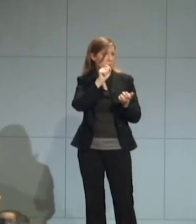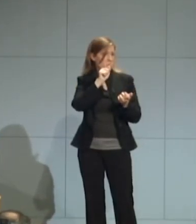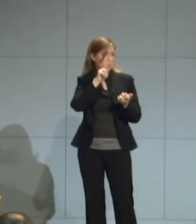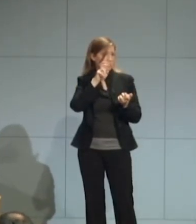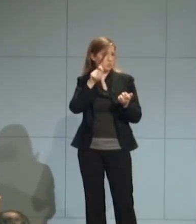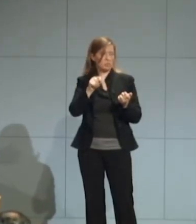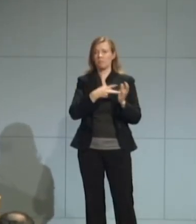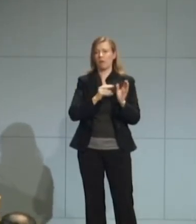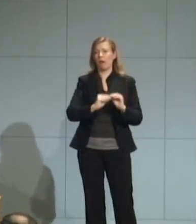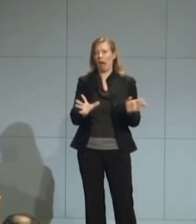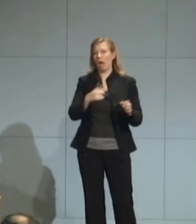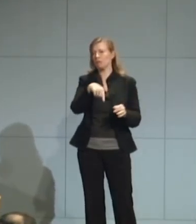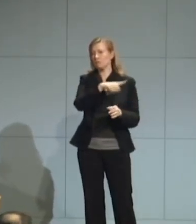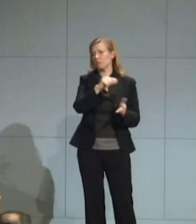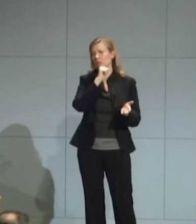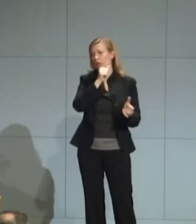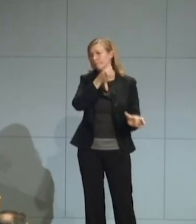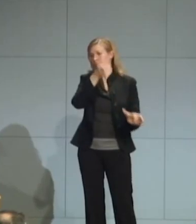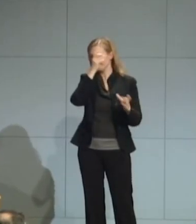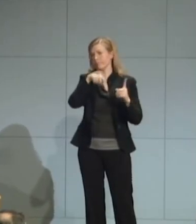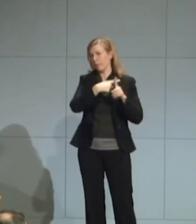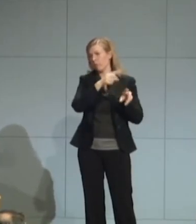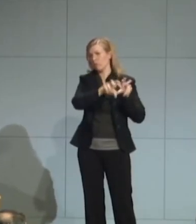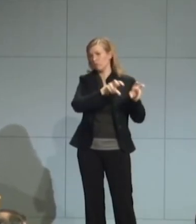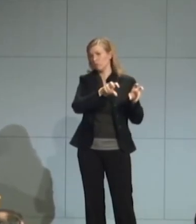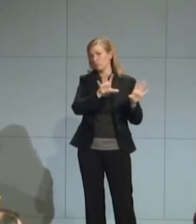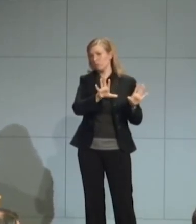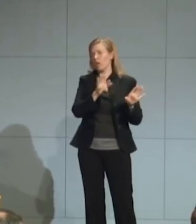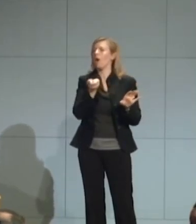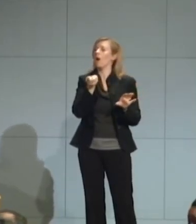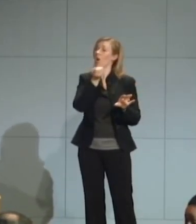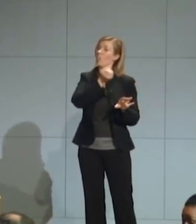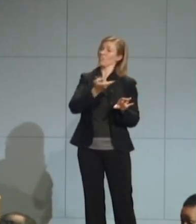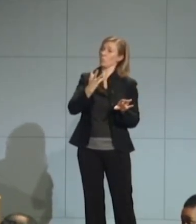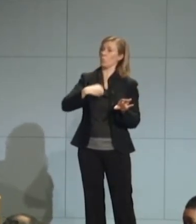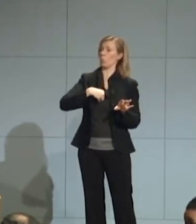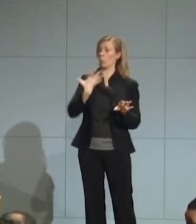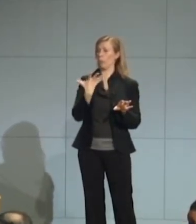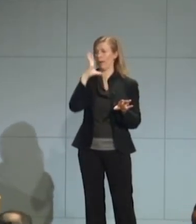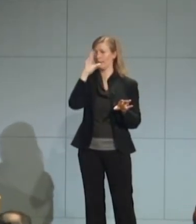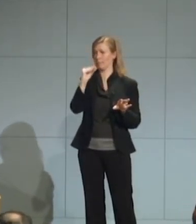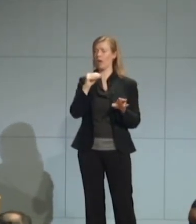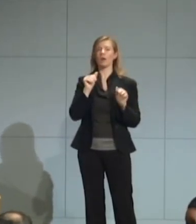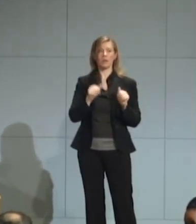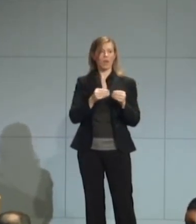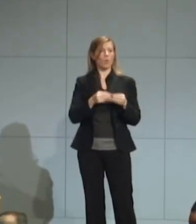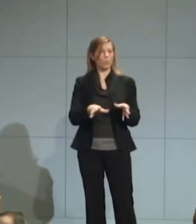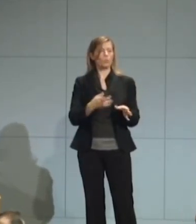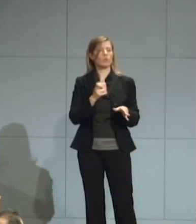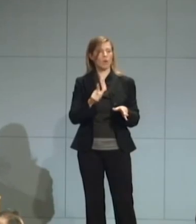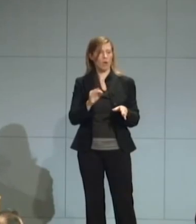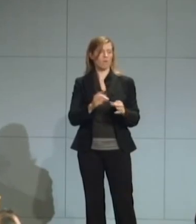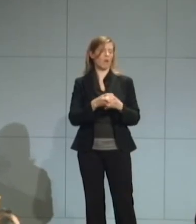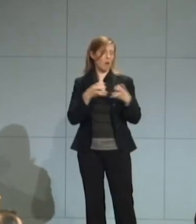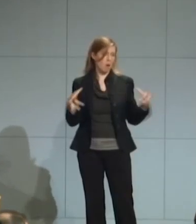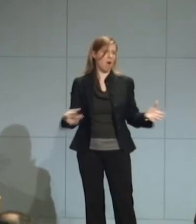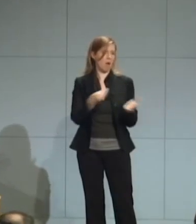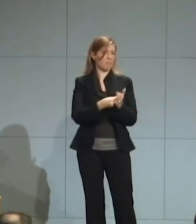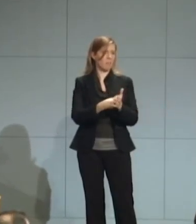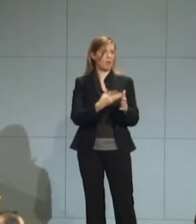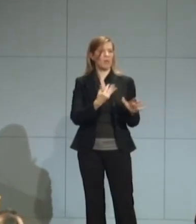the playing field. But why wasn't that affirmative action for those who were white, particularly white property-owning men?